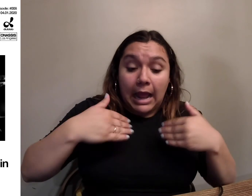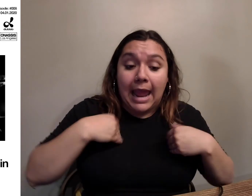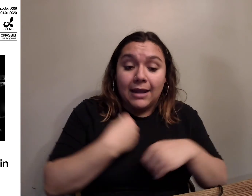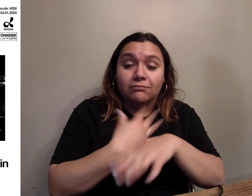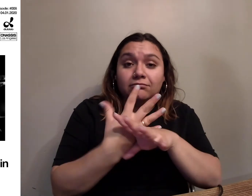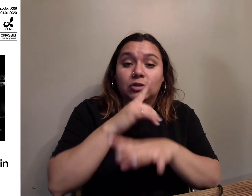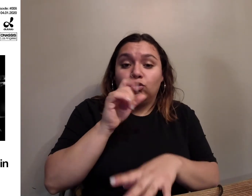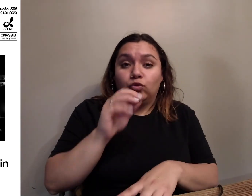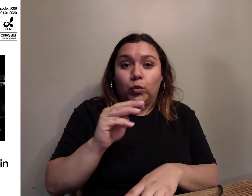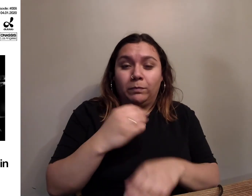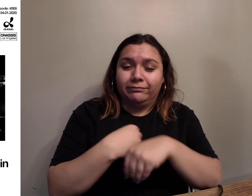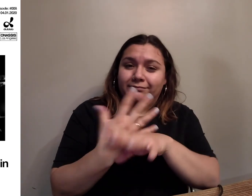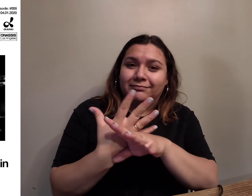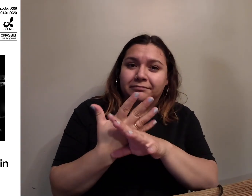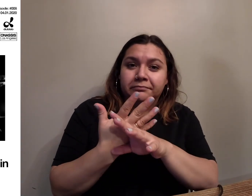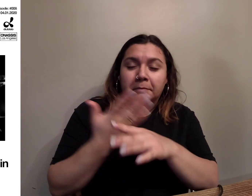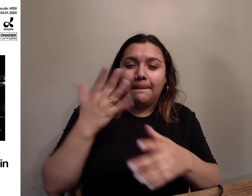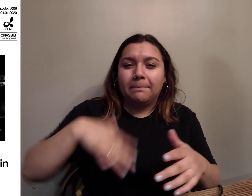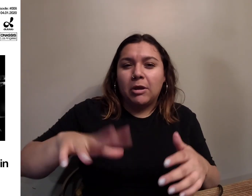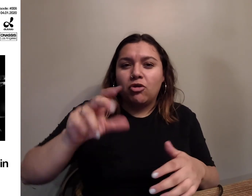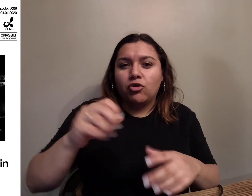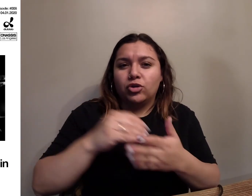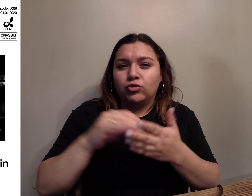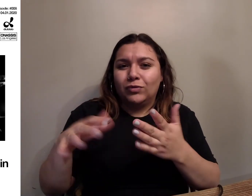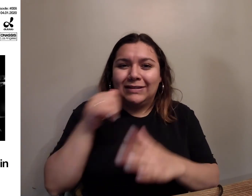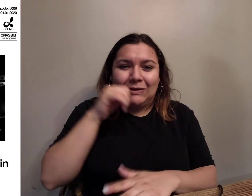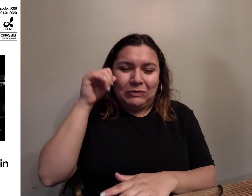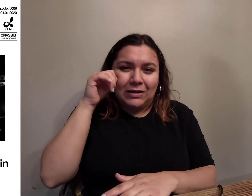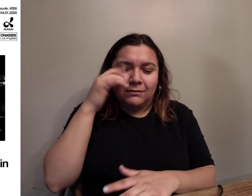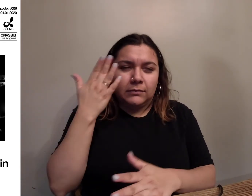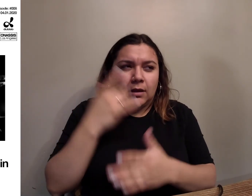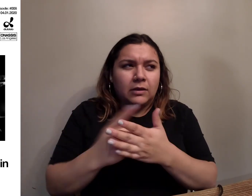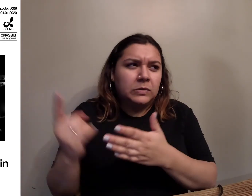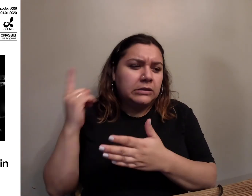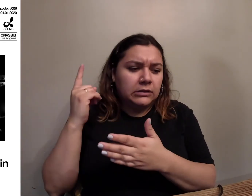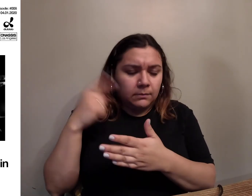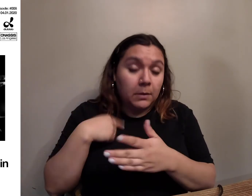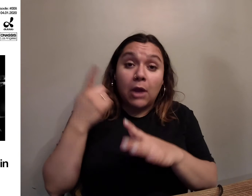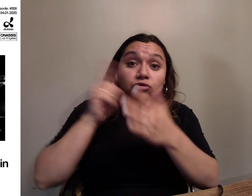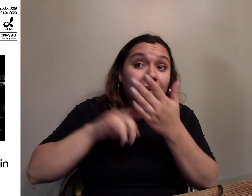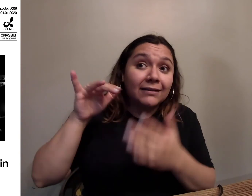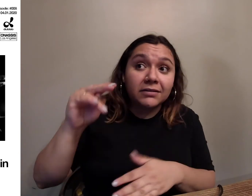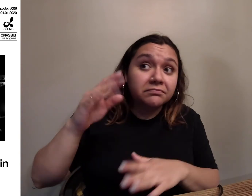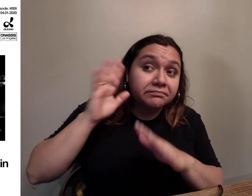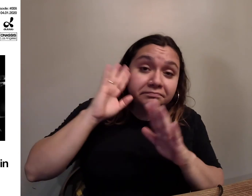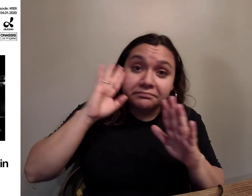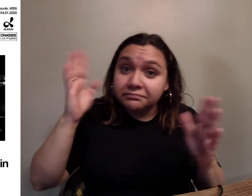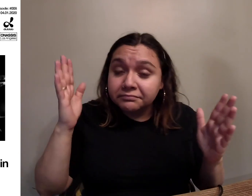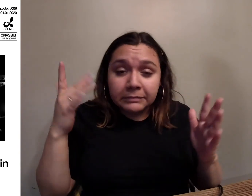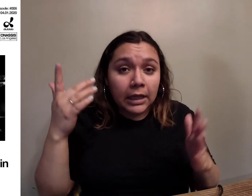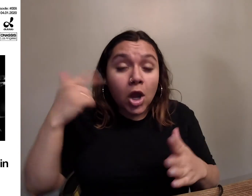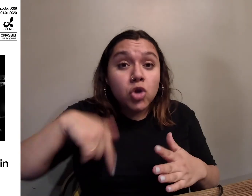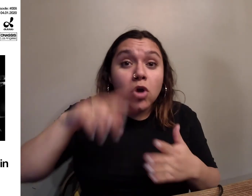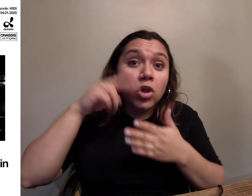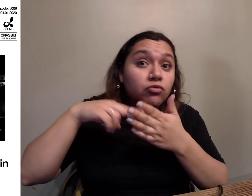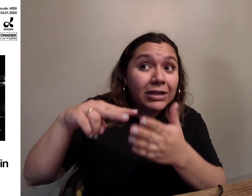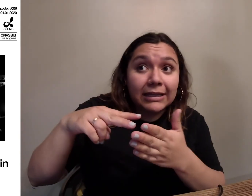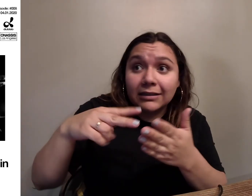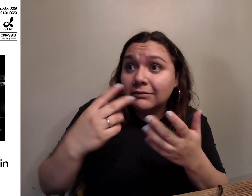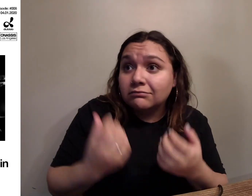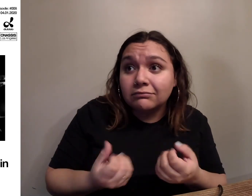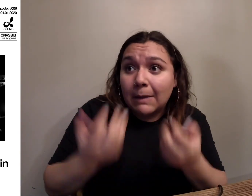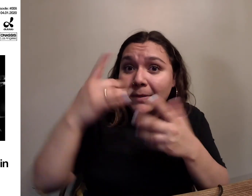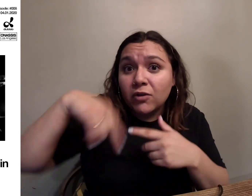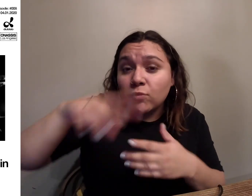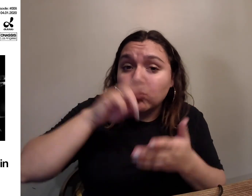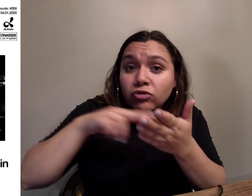students last week, and just kind of checking in with them. And I said, which of you was able to read? They said, none of us can